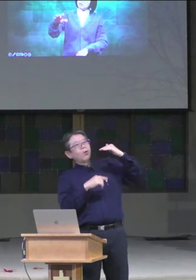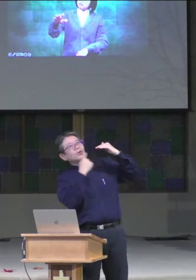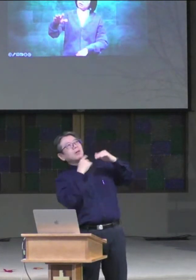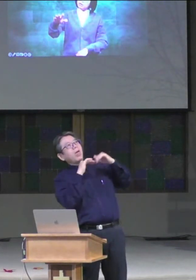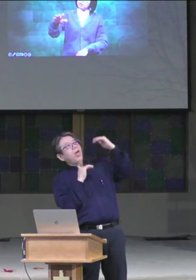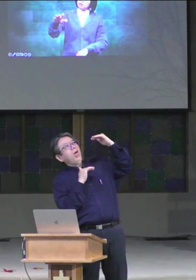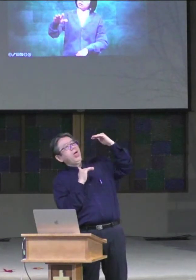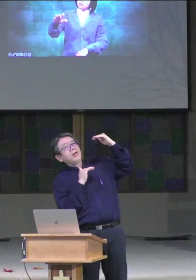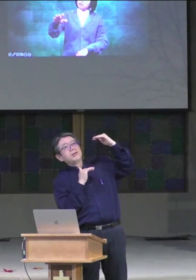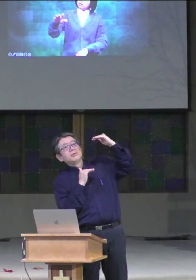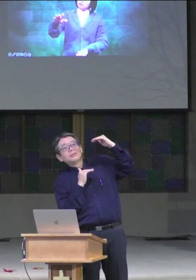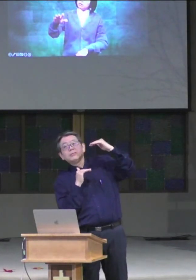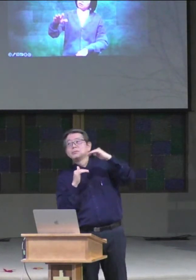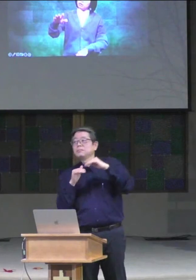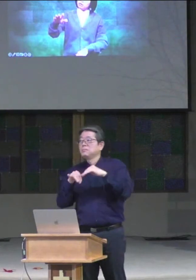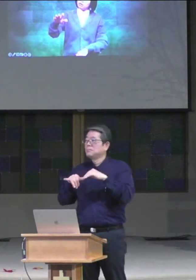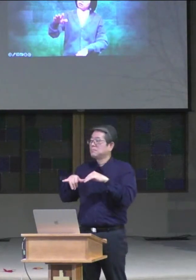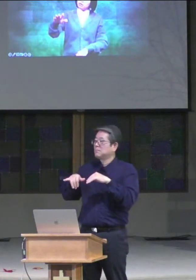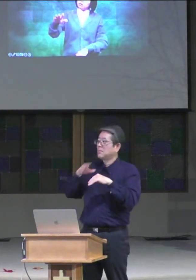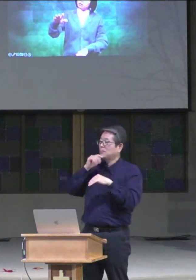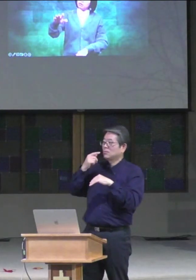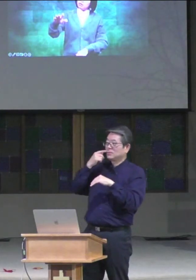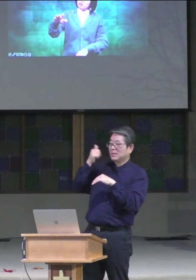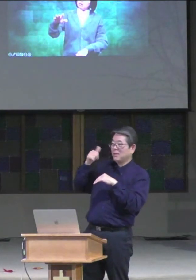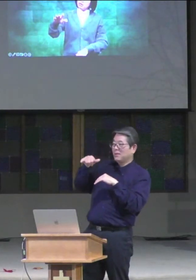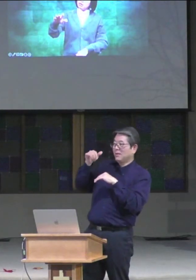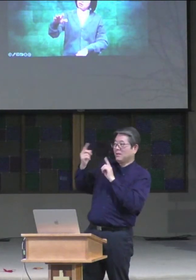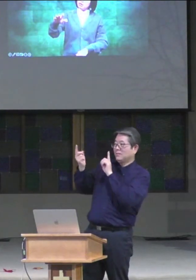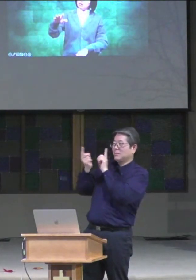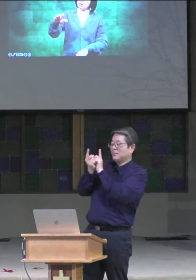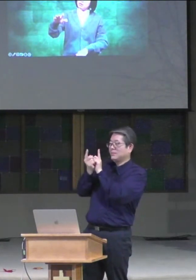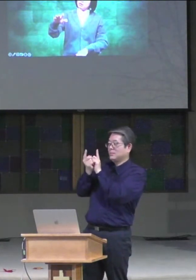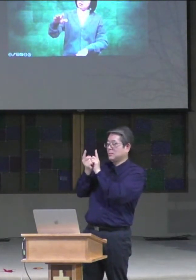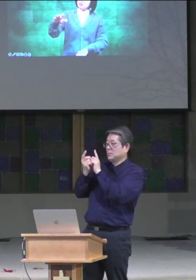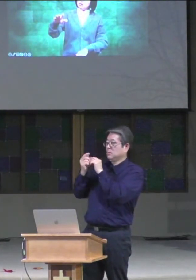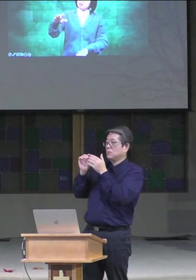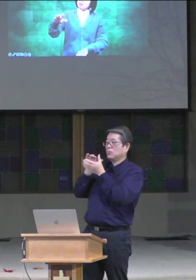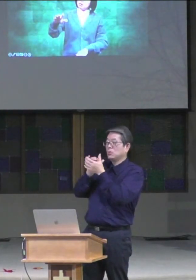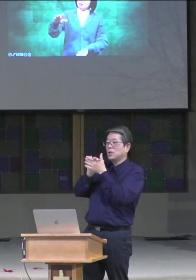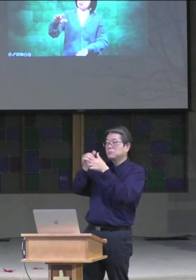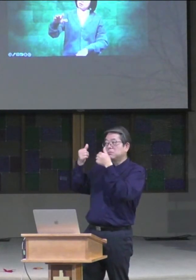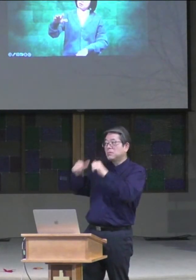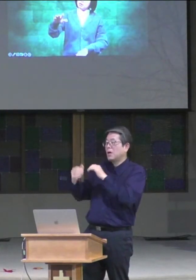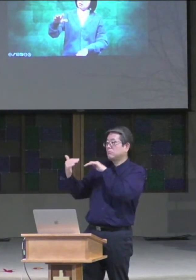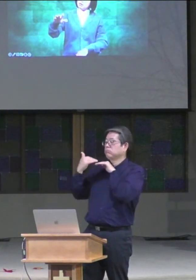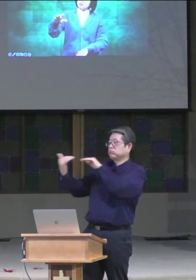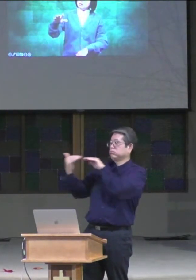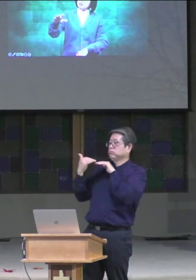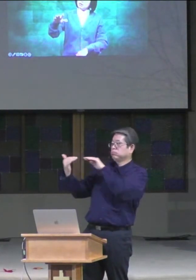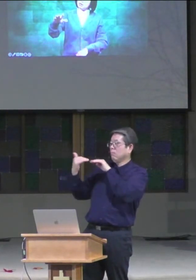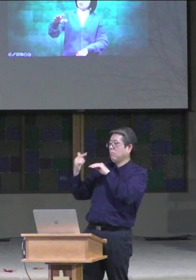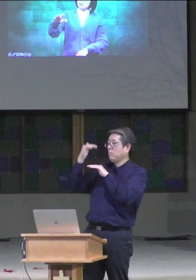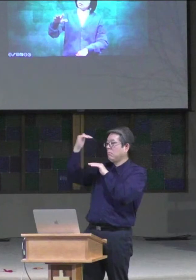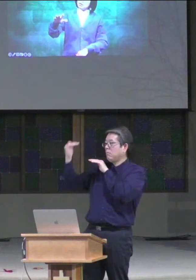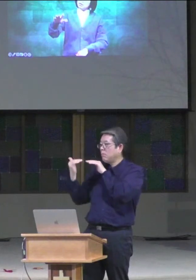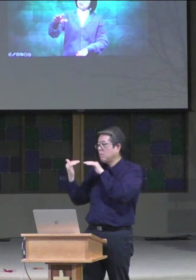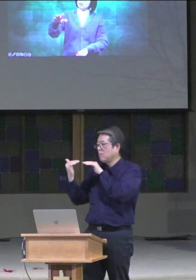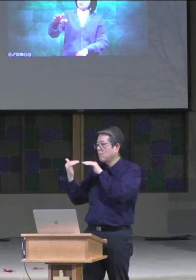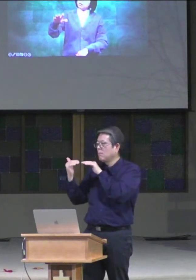were kind of like teachers, or even talking to my teachers, they were always like above. But when I talked to Mark's dad, it was just,